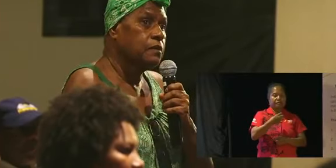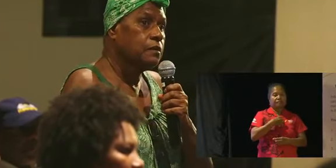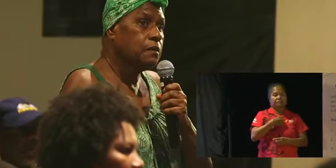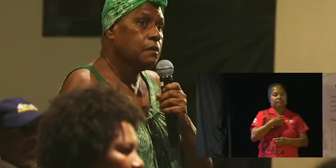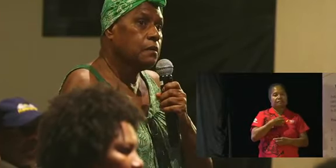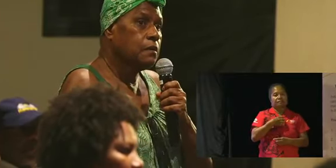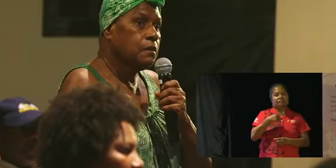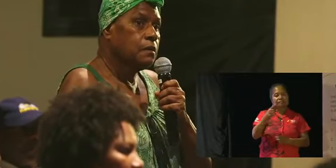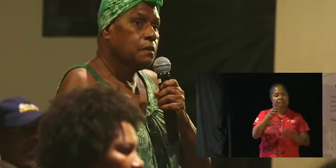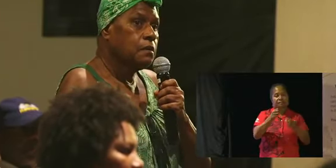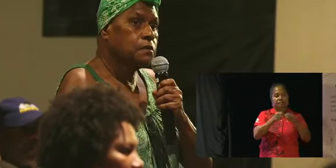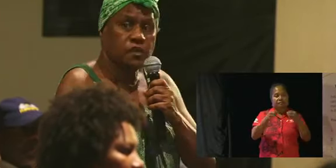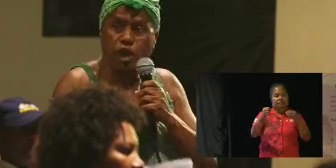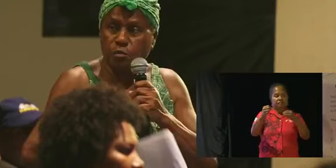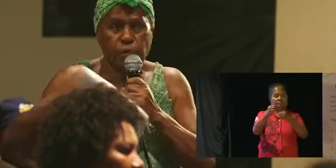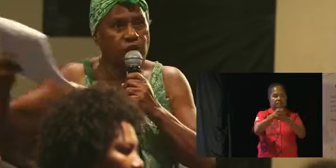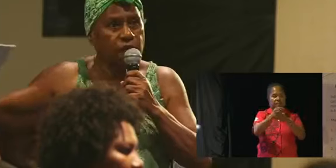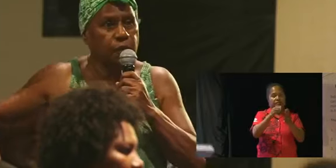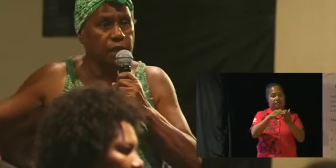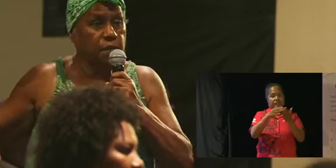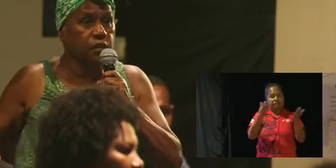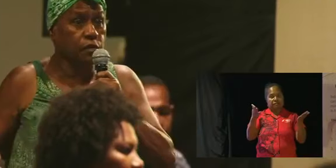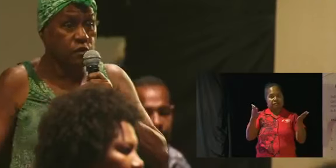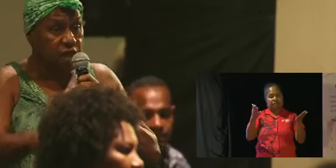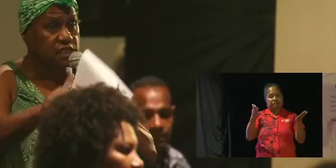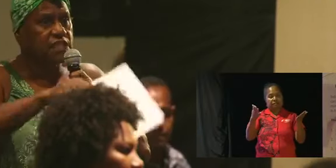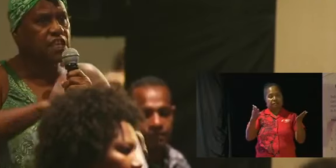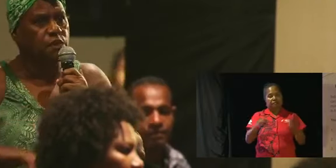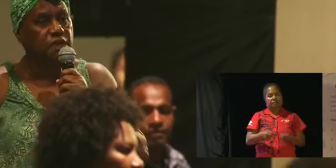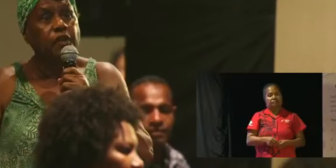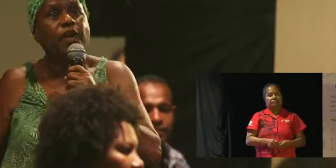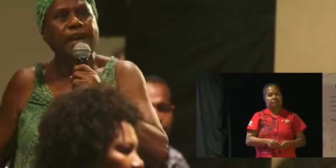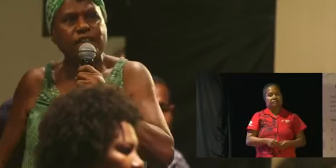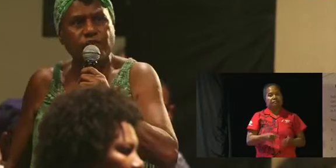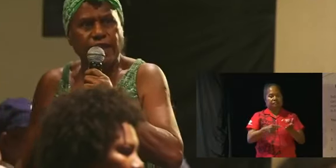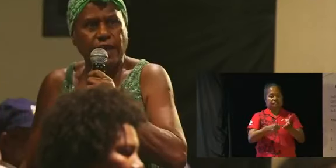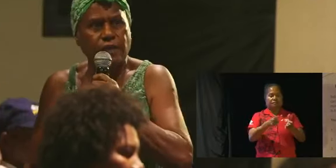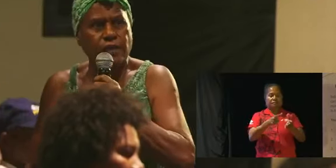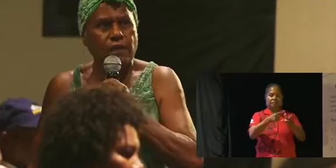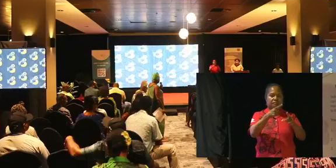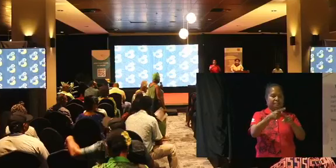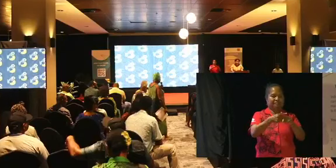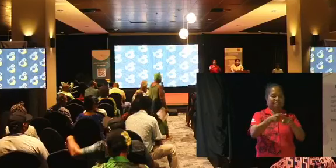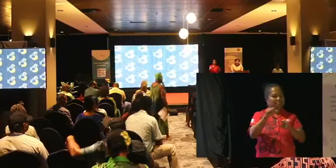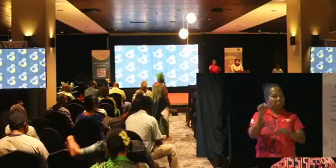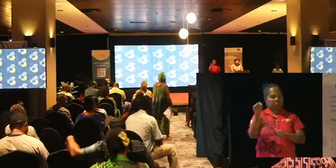you. So now mi plug it up and mi bla talk you like si text lo mi no ga through ya.